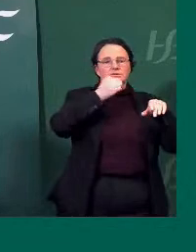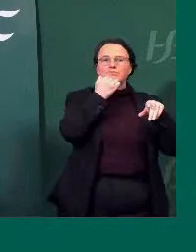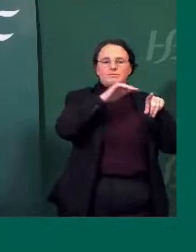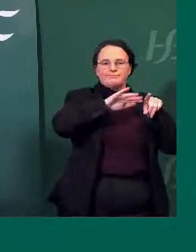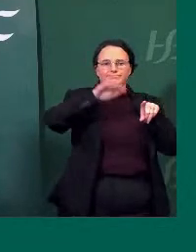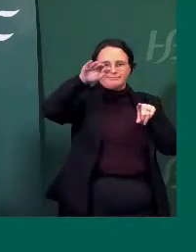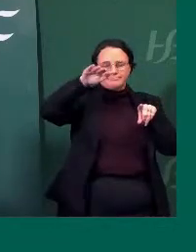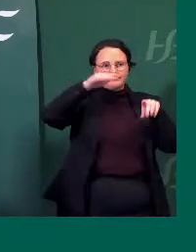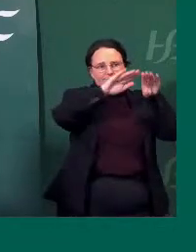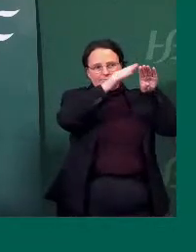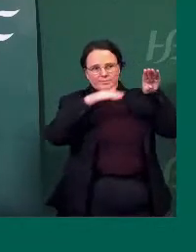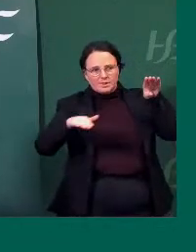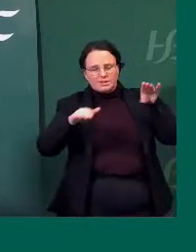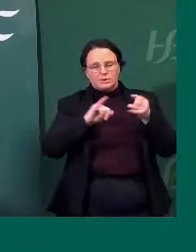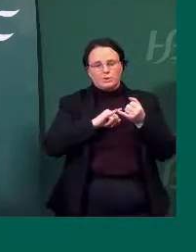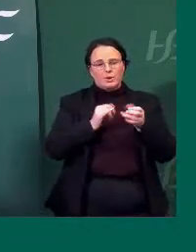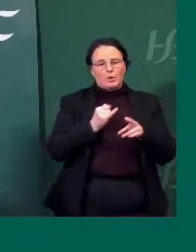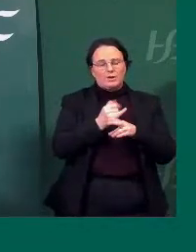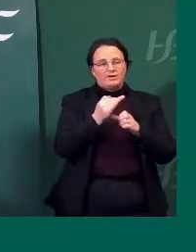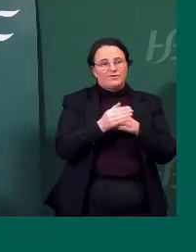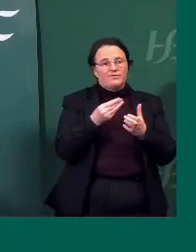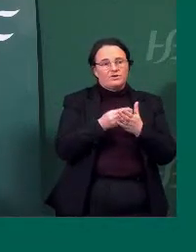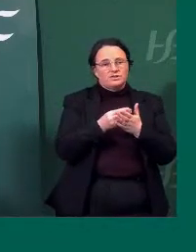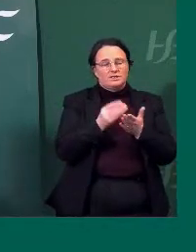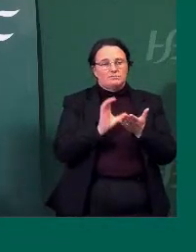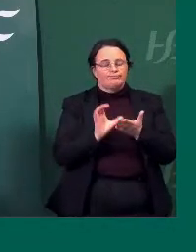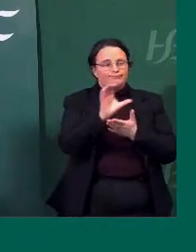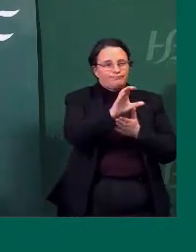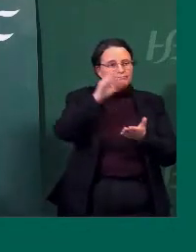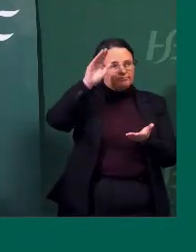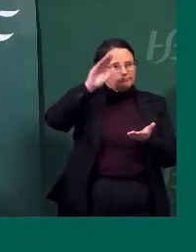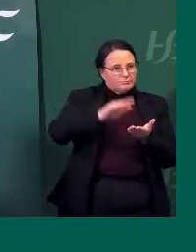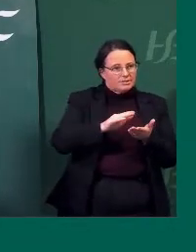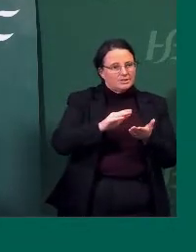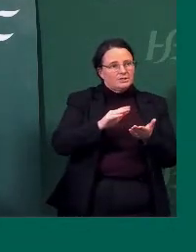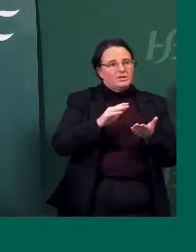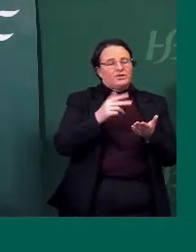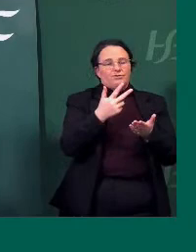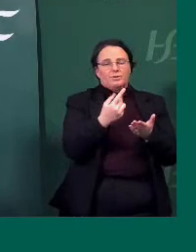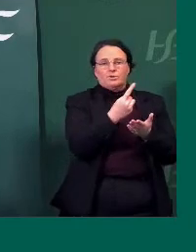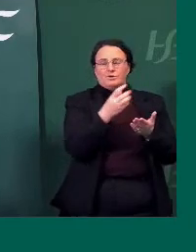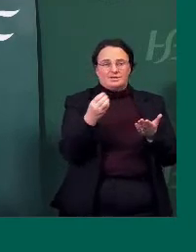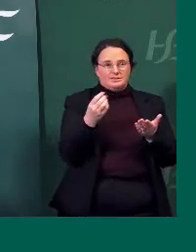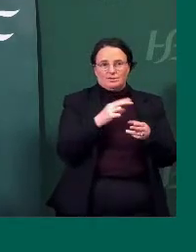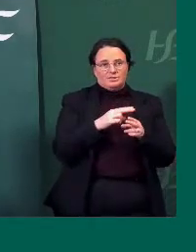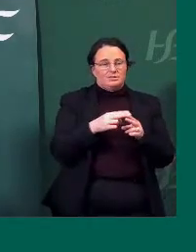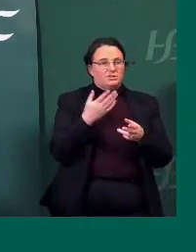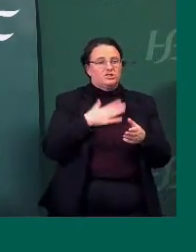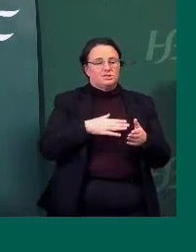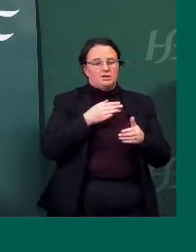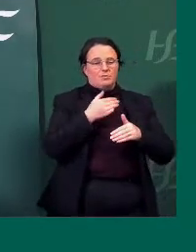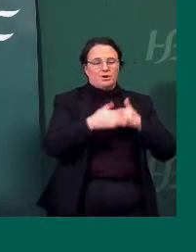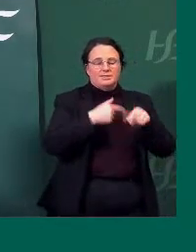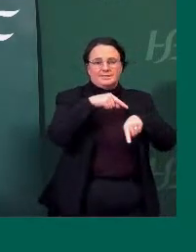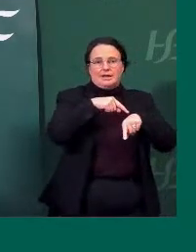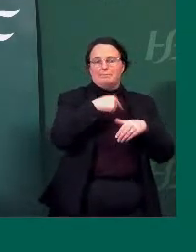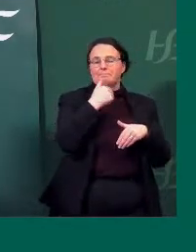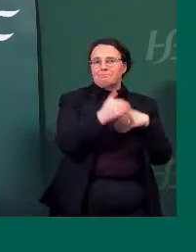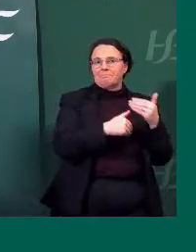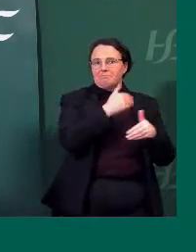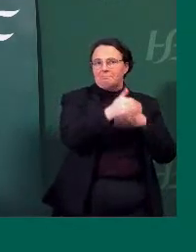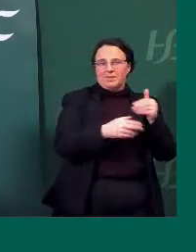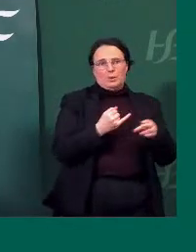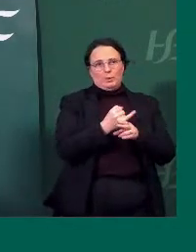now awaiting funding have come right down nationally to only 310. And that's not really a waiting time. That's just a kind of a process time, if you like, in terms